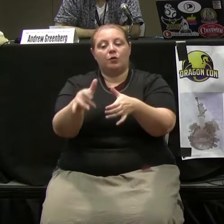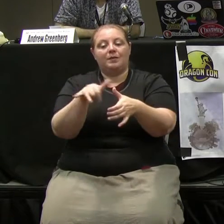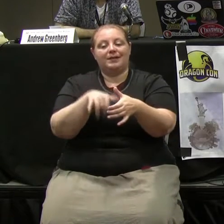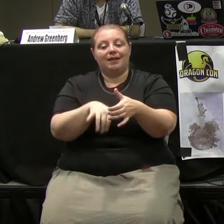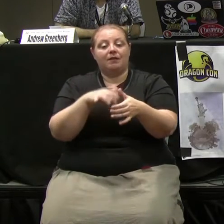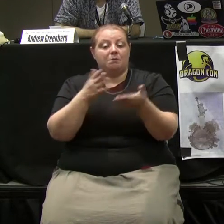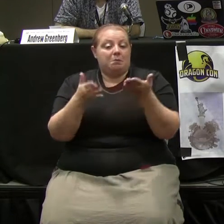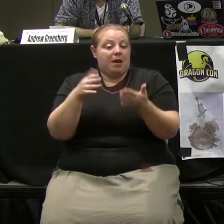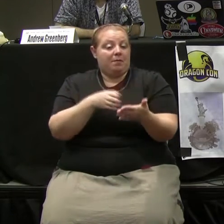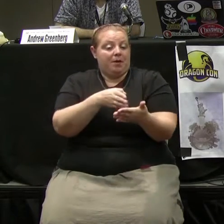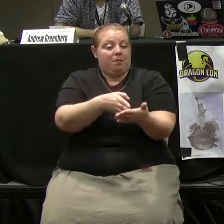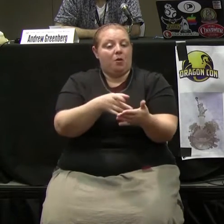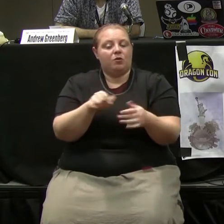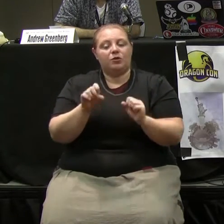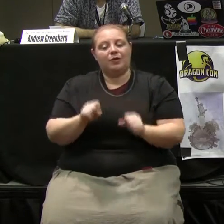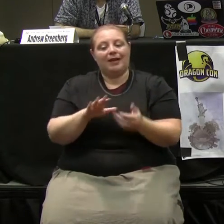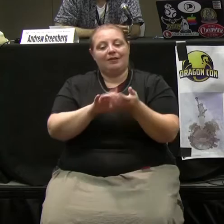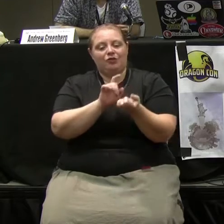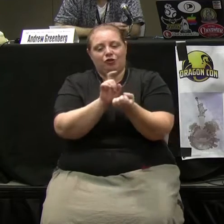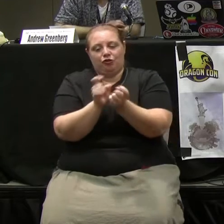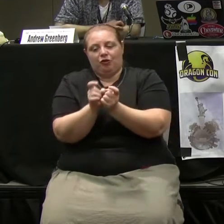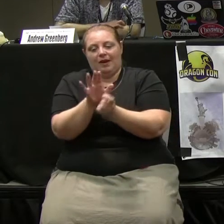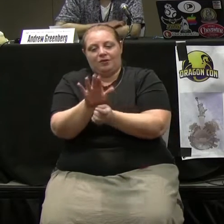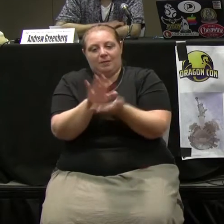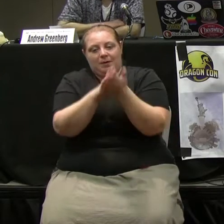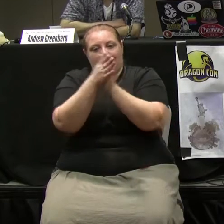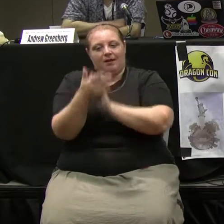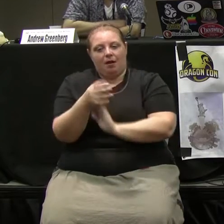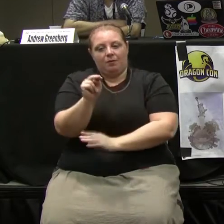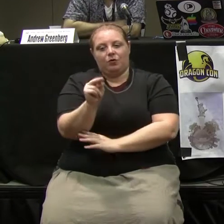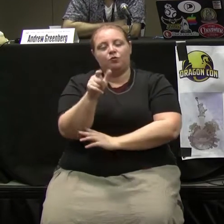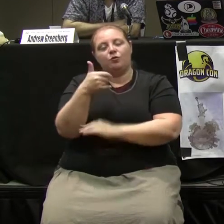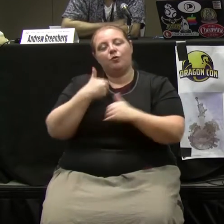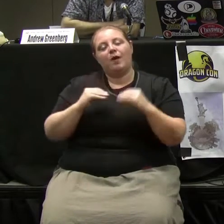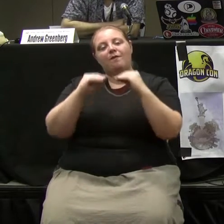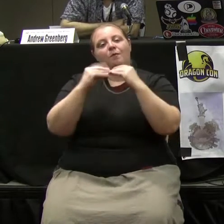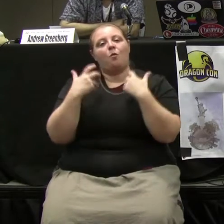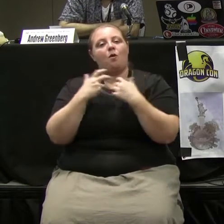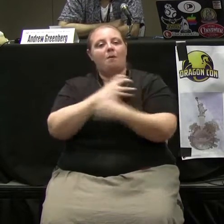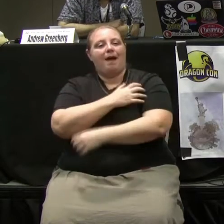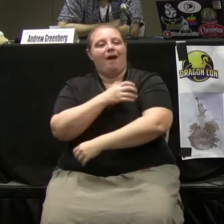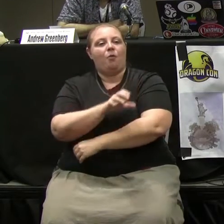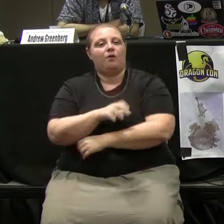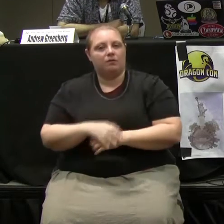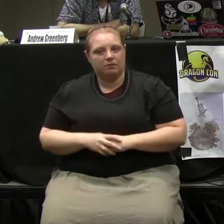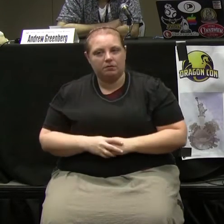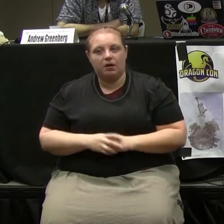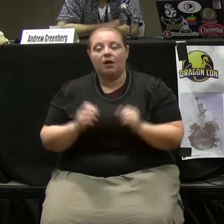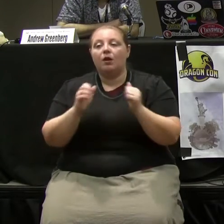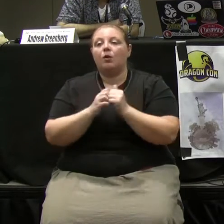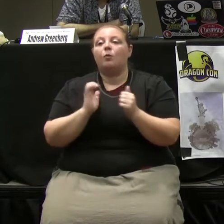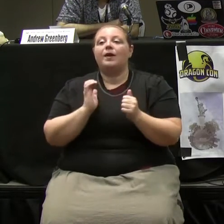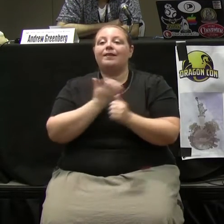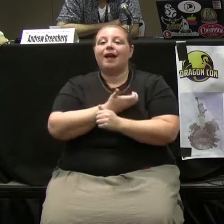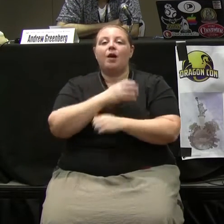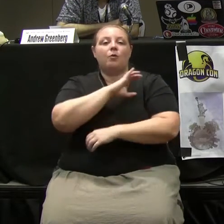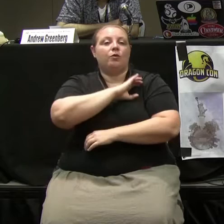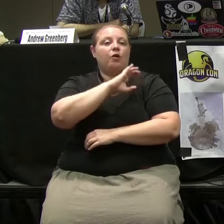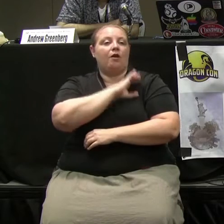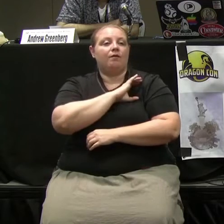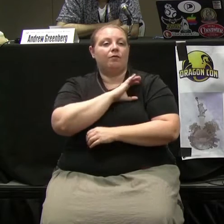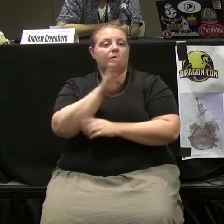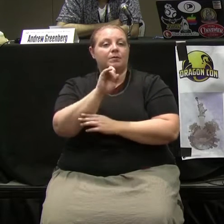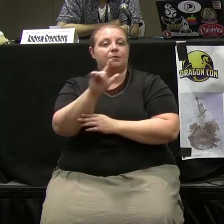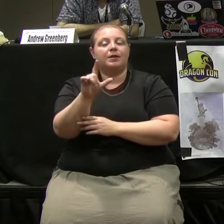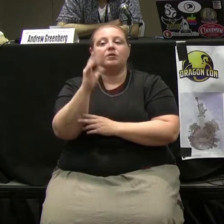with them to get them to neutral, then you've got a lot of power. For us, with some of our law enforcement bills, we know the